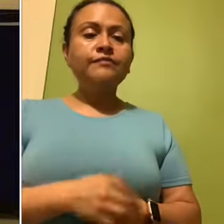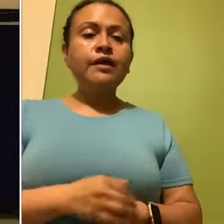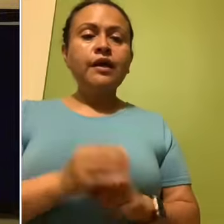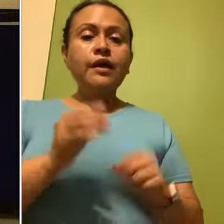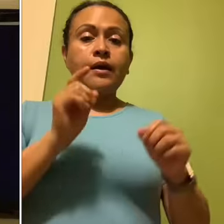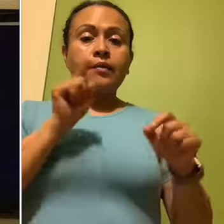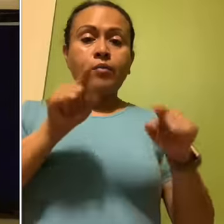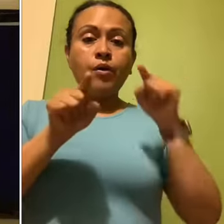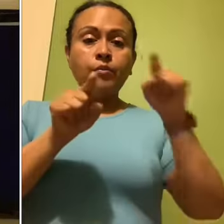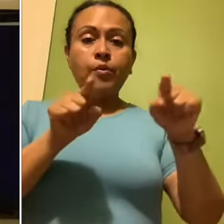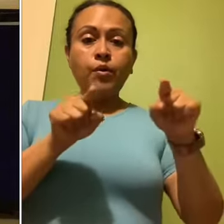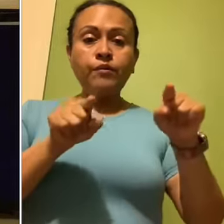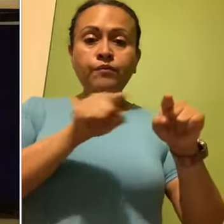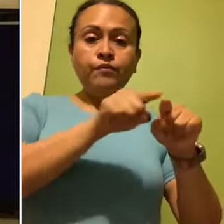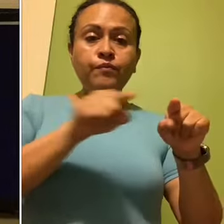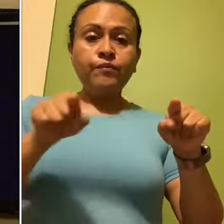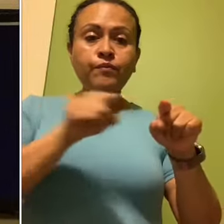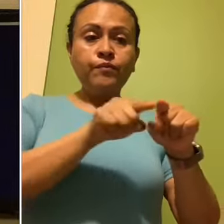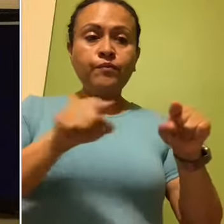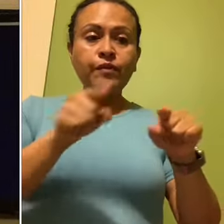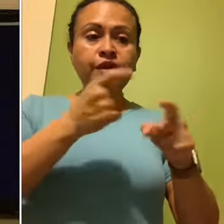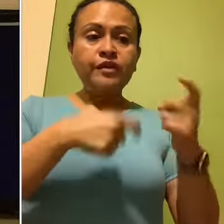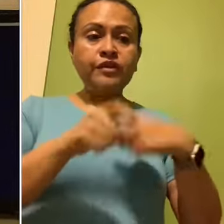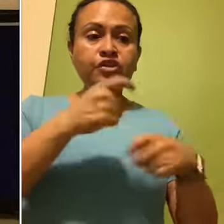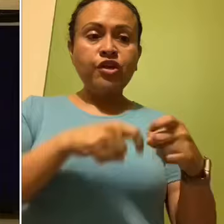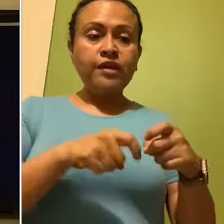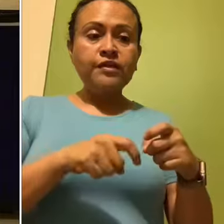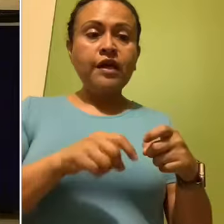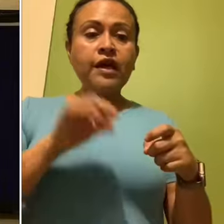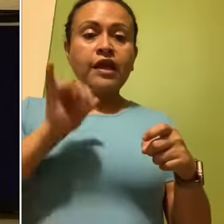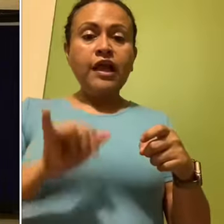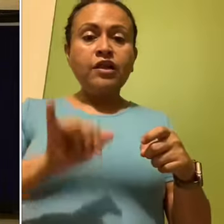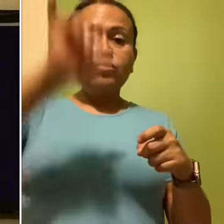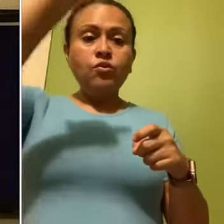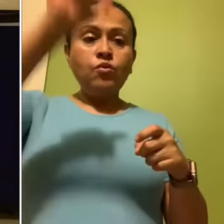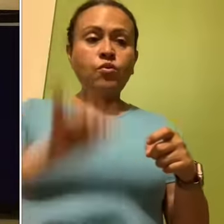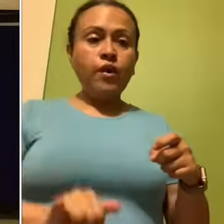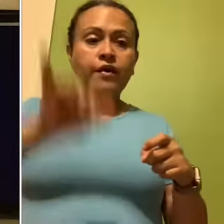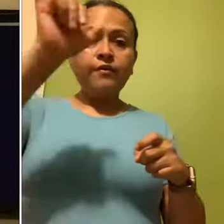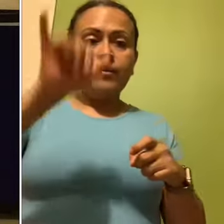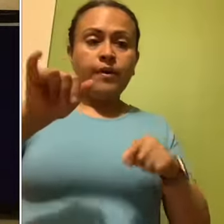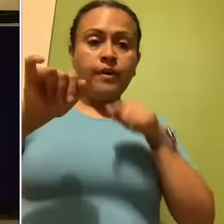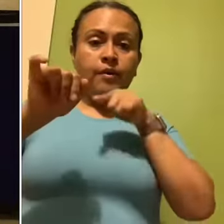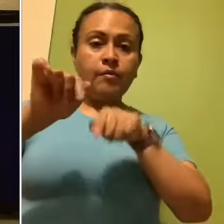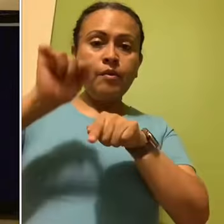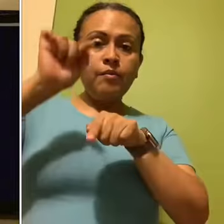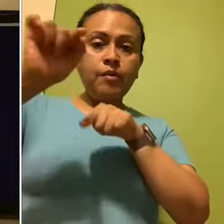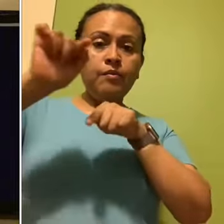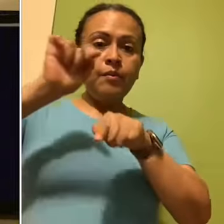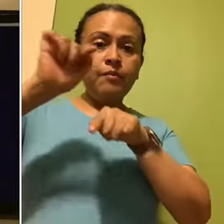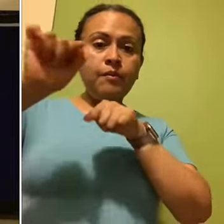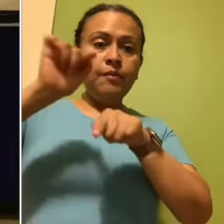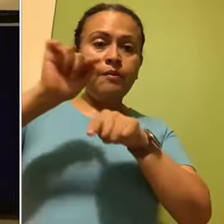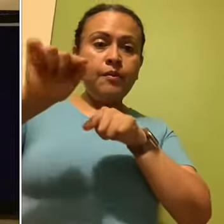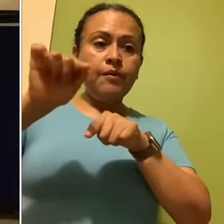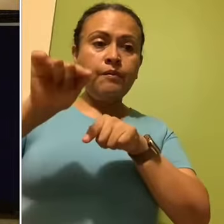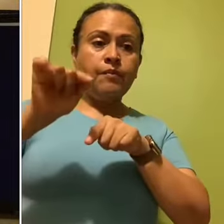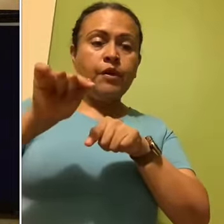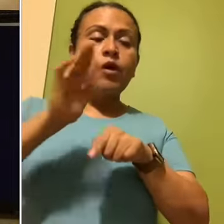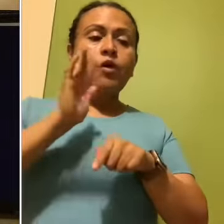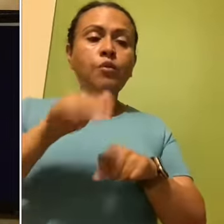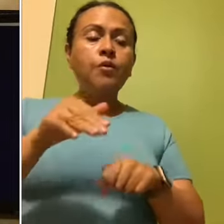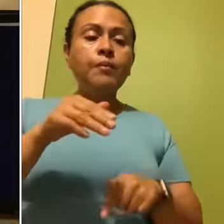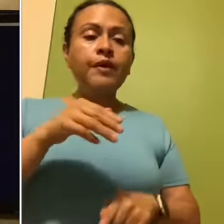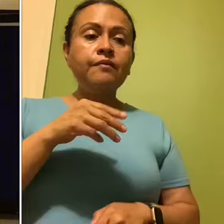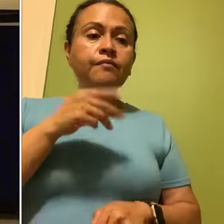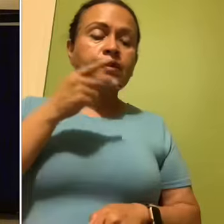color. So this is going to be the change in x between those 2 points. And our change in y, well, this y value is here, this y value is up